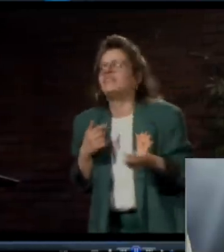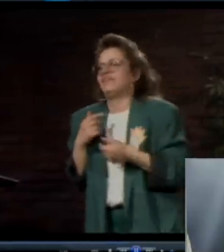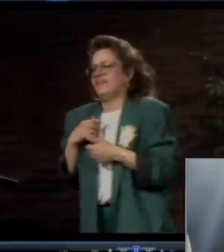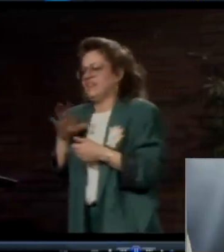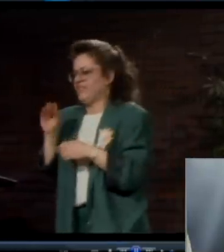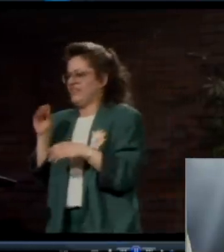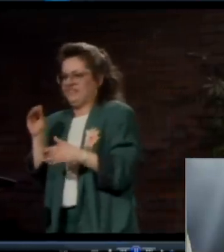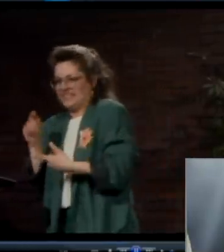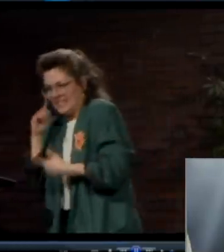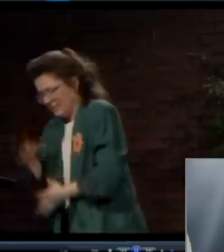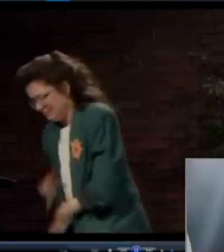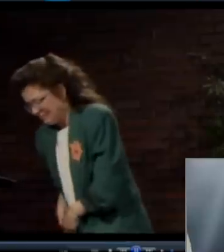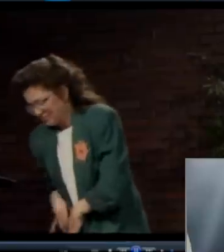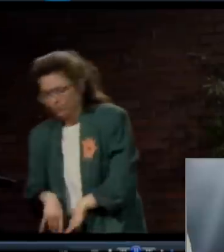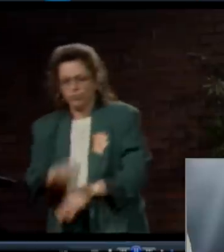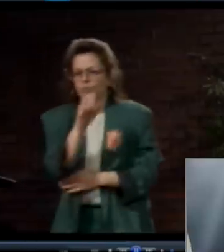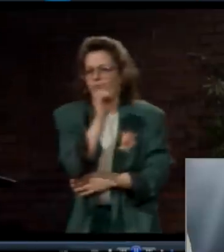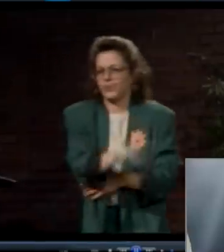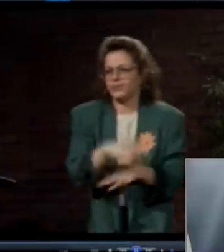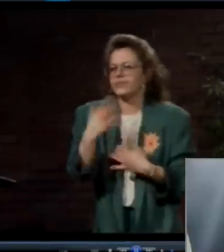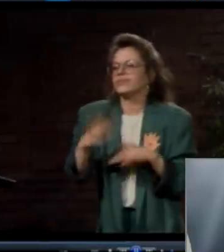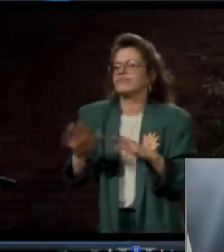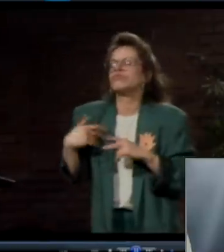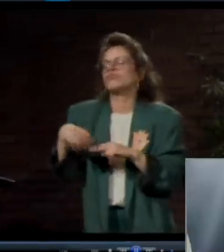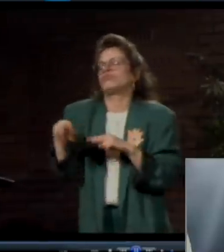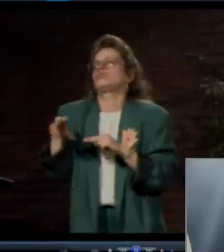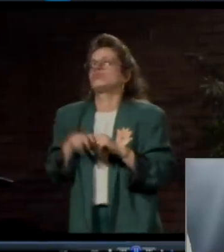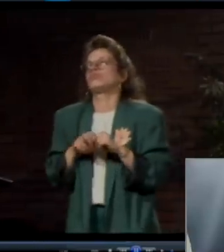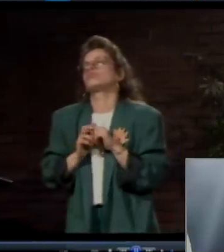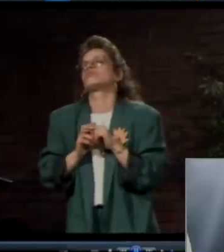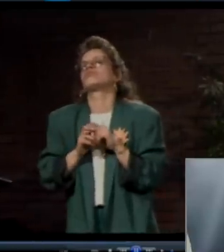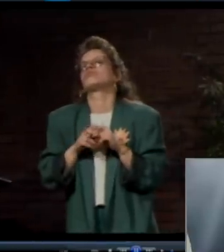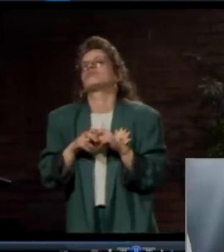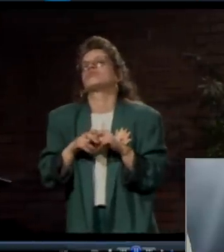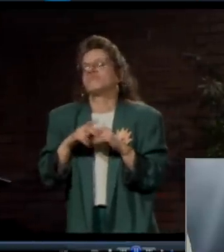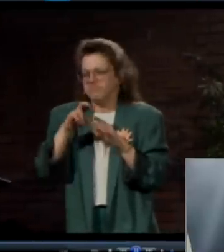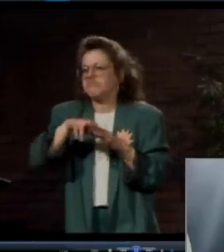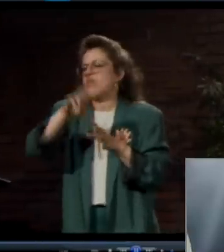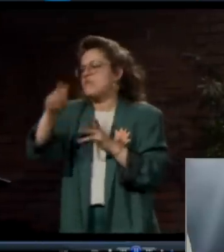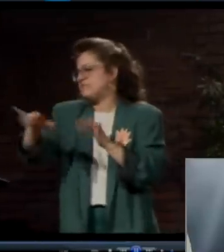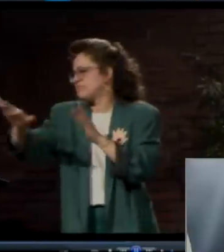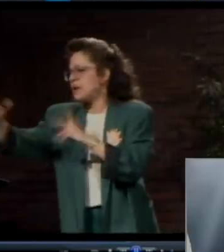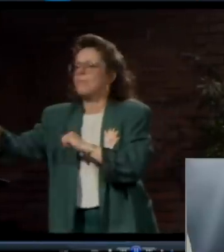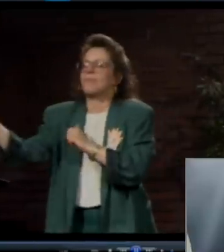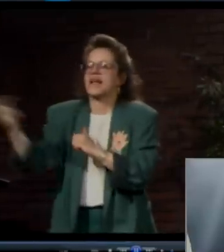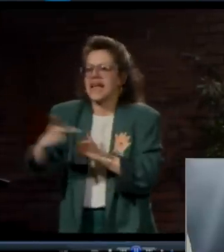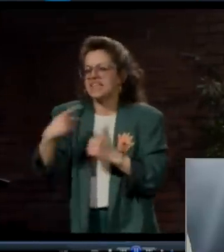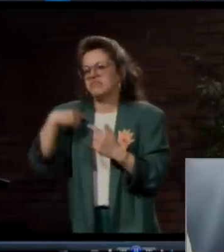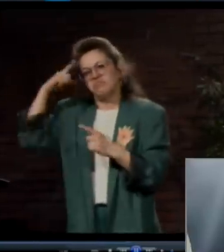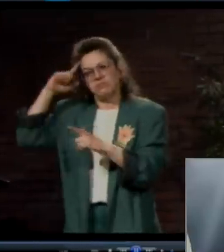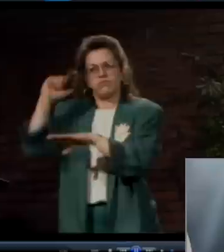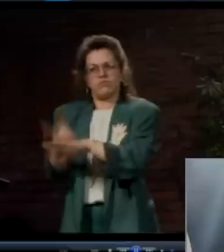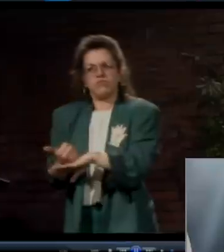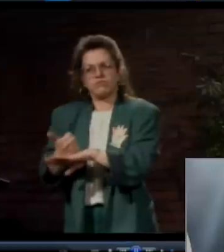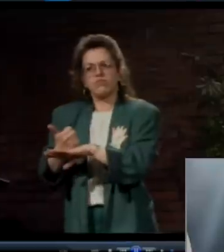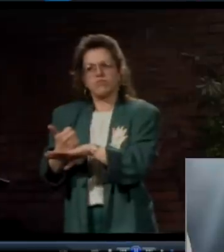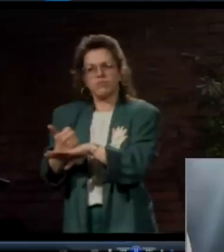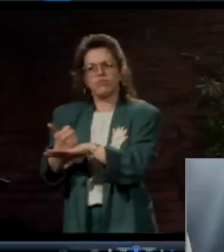example, you might go into a store and ask how much the total is, and the person will say 50, and so it's like, okay, so you go